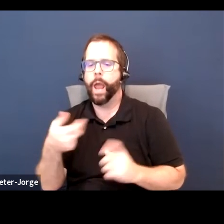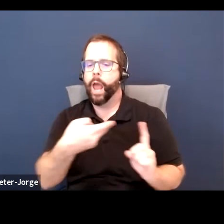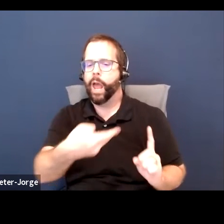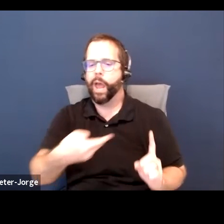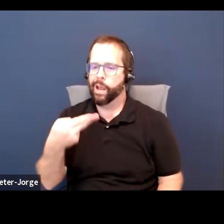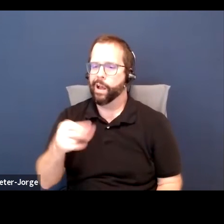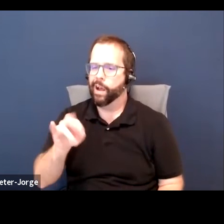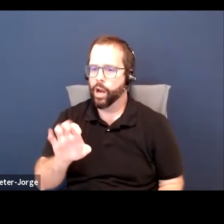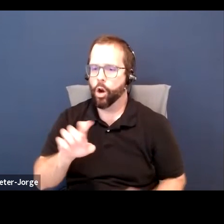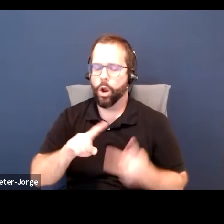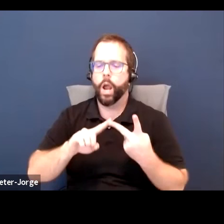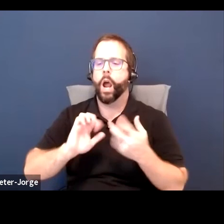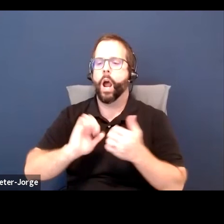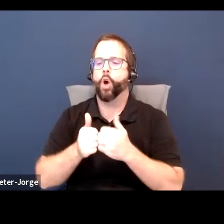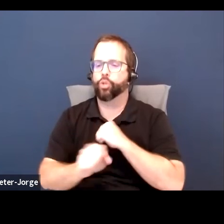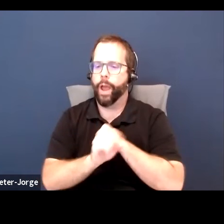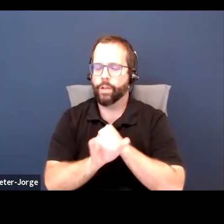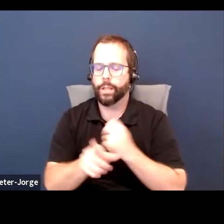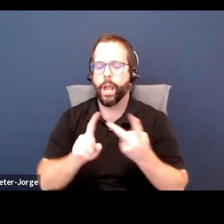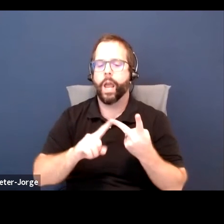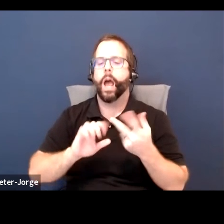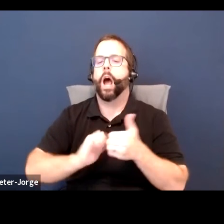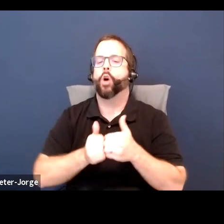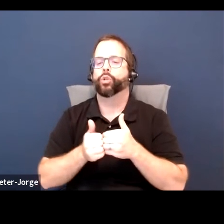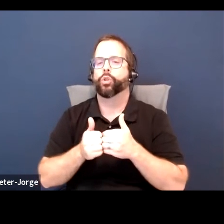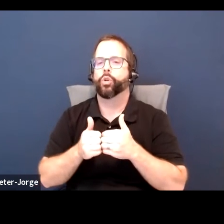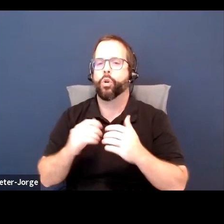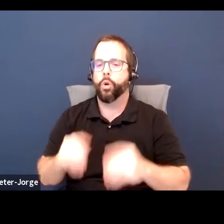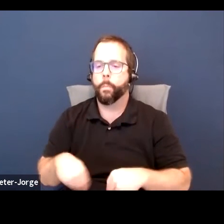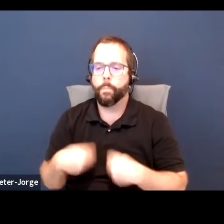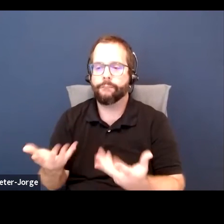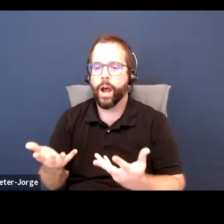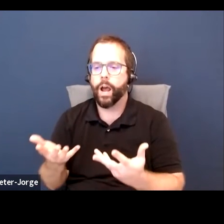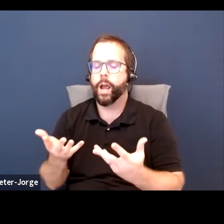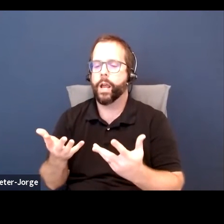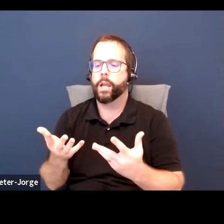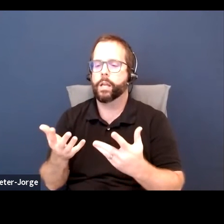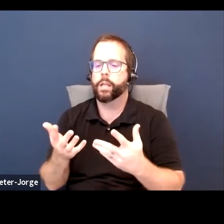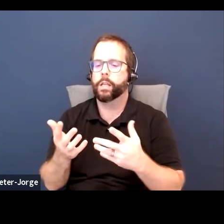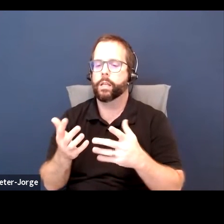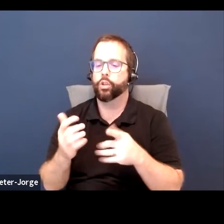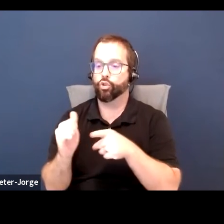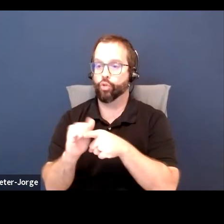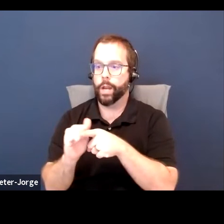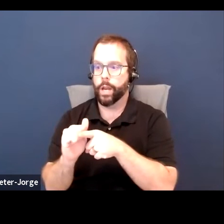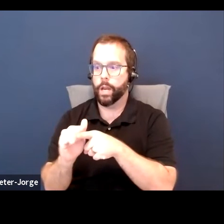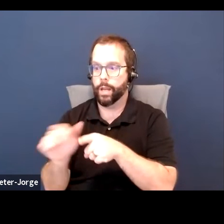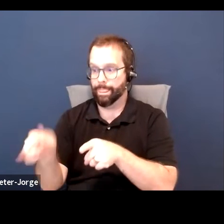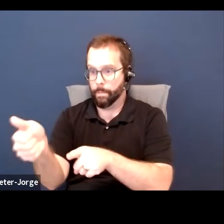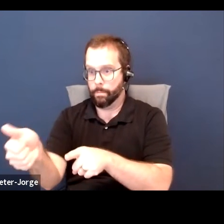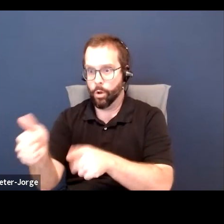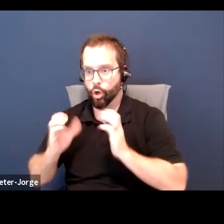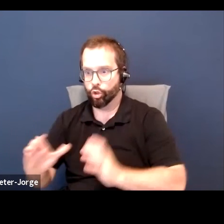to provide additional training to your personal care attendant, to also providing